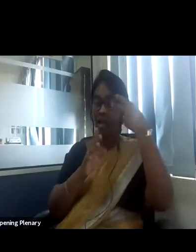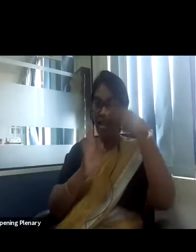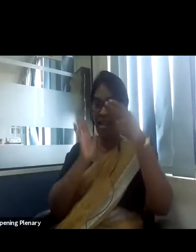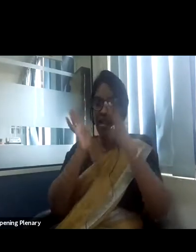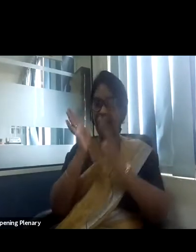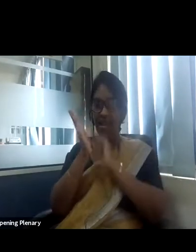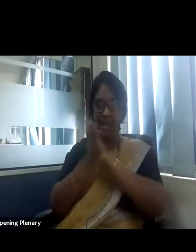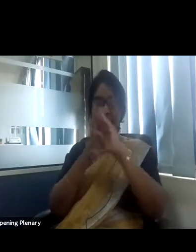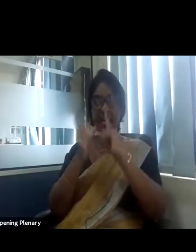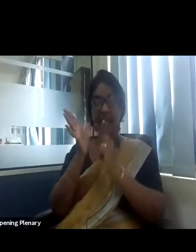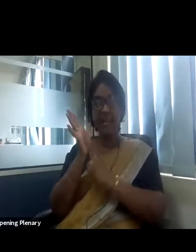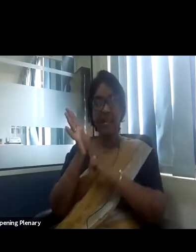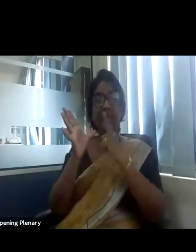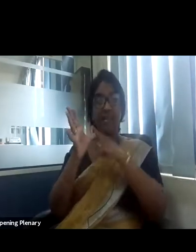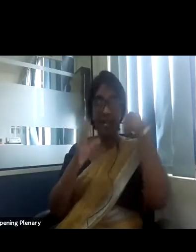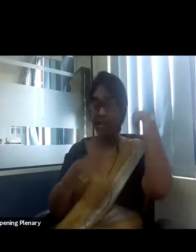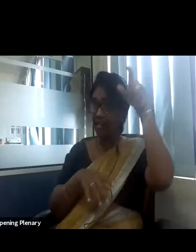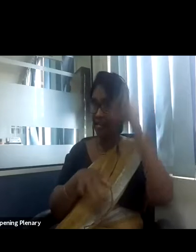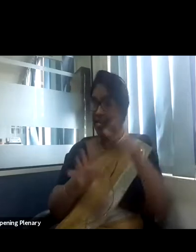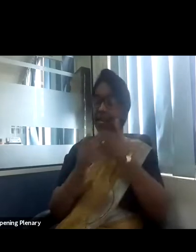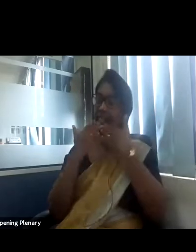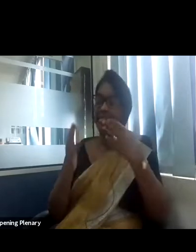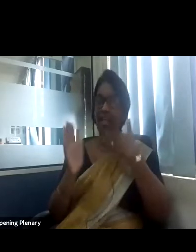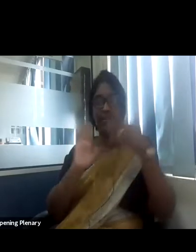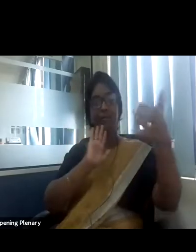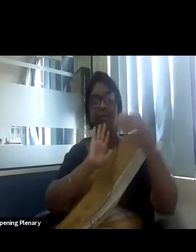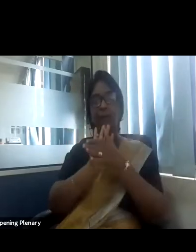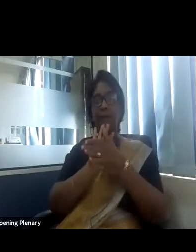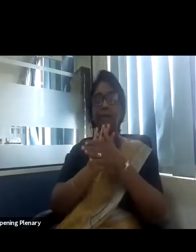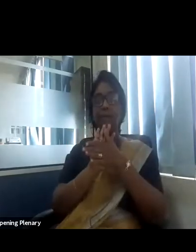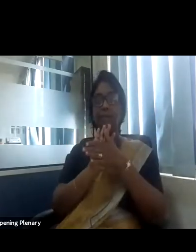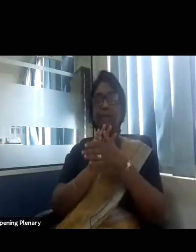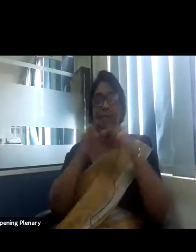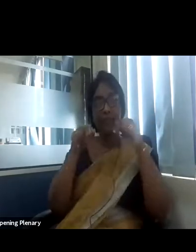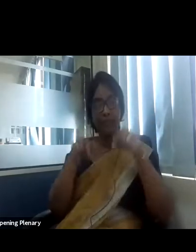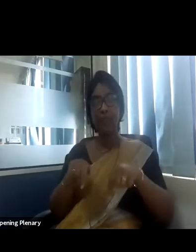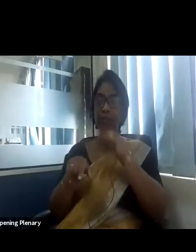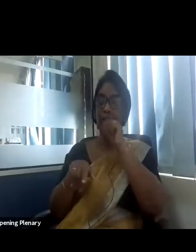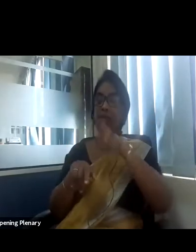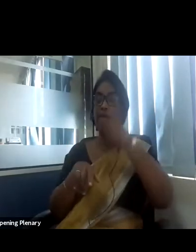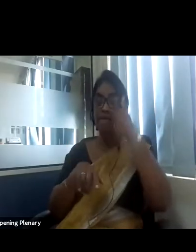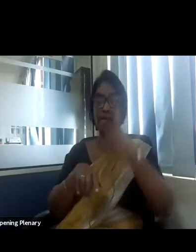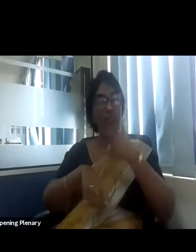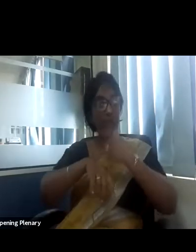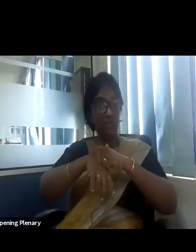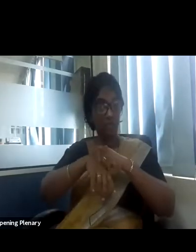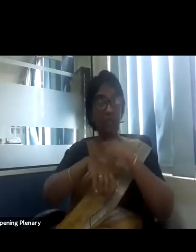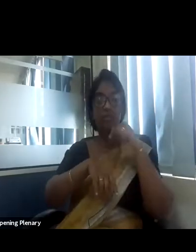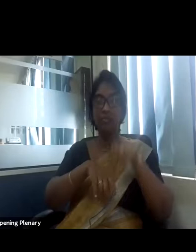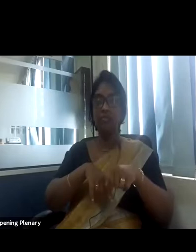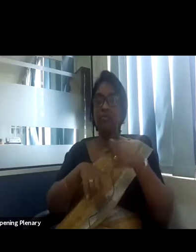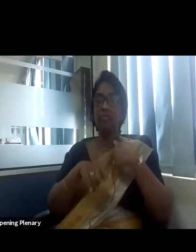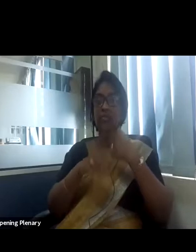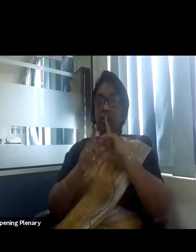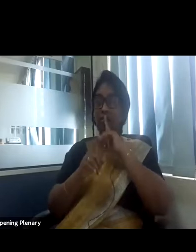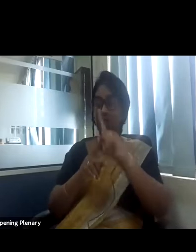know, in this incredible time, we have seen, and I don't need to remind you how much the world has changed. But what